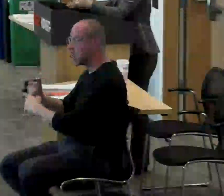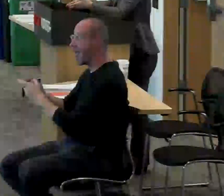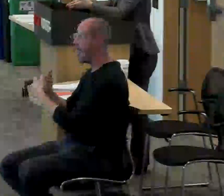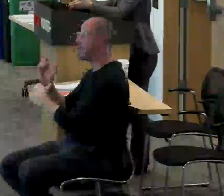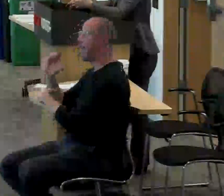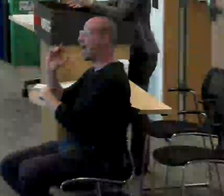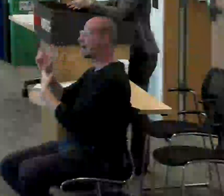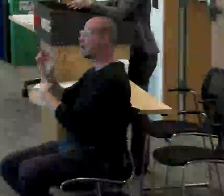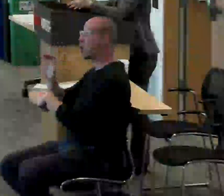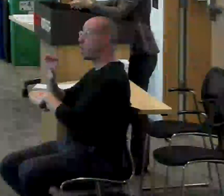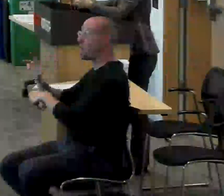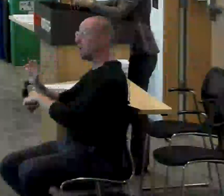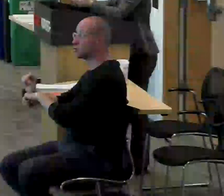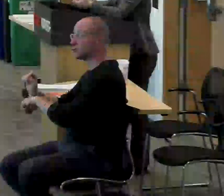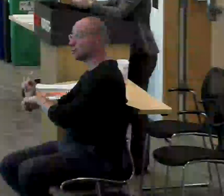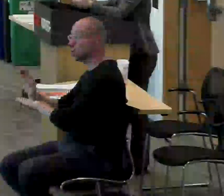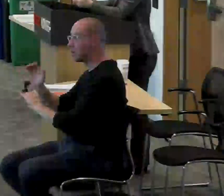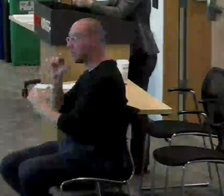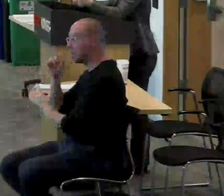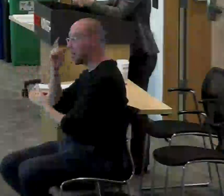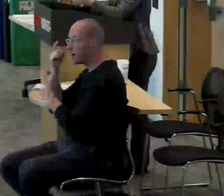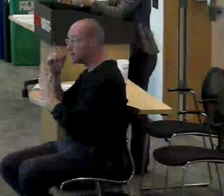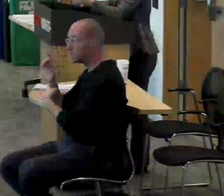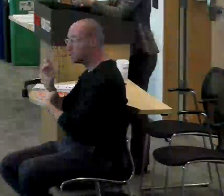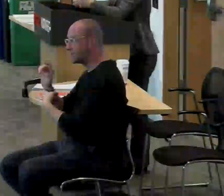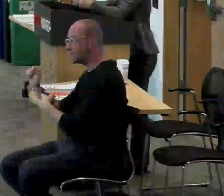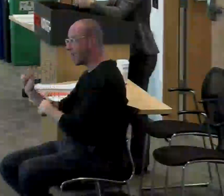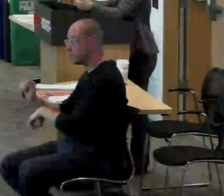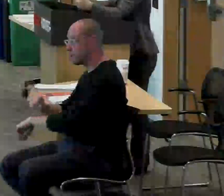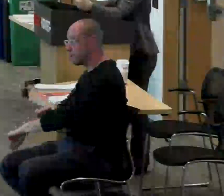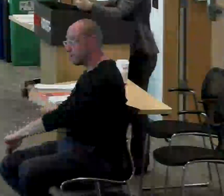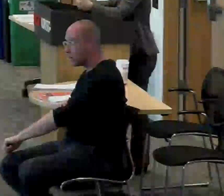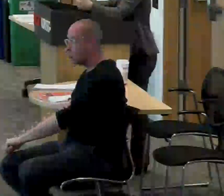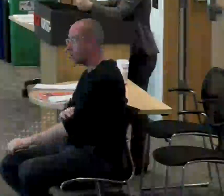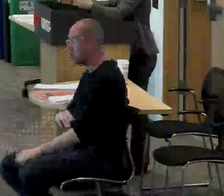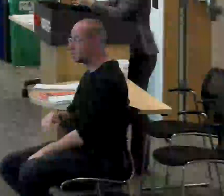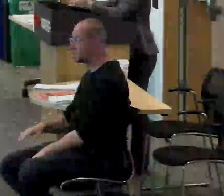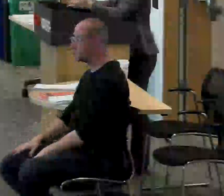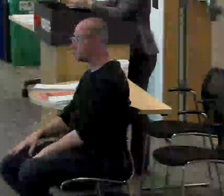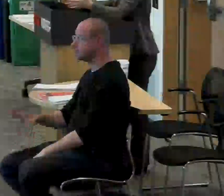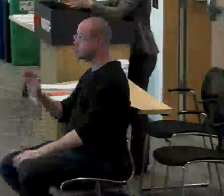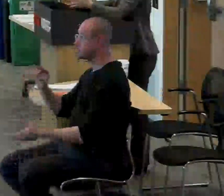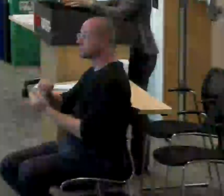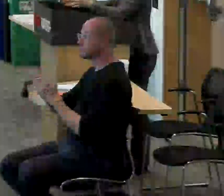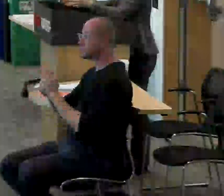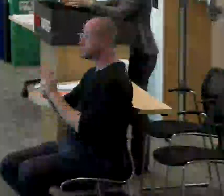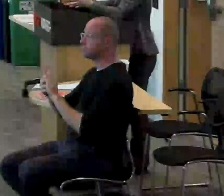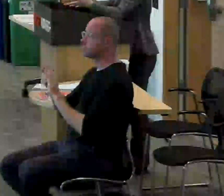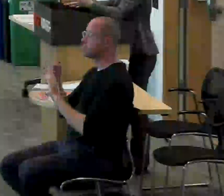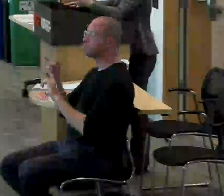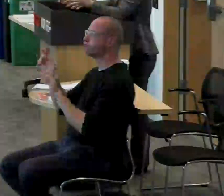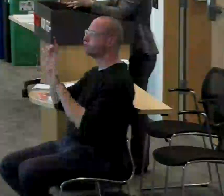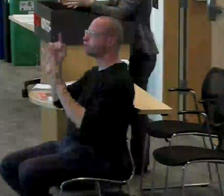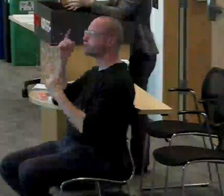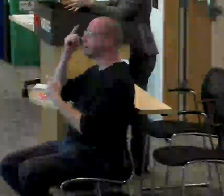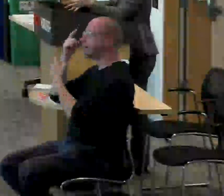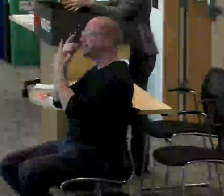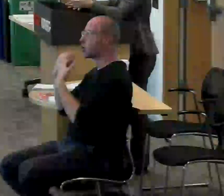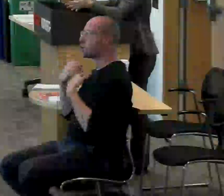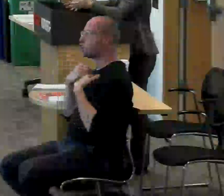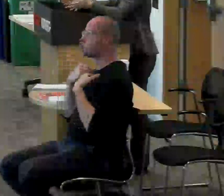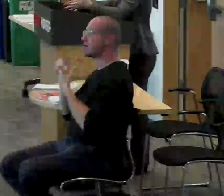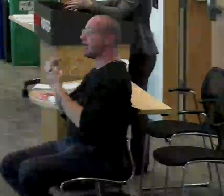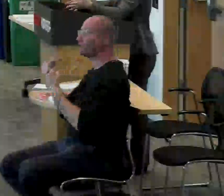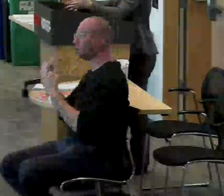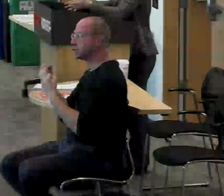and you're no longer considered disabled, and you can go back to work. You recover from your disability, right? That